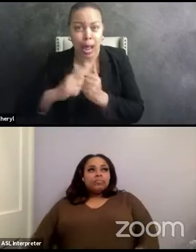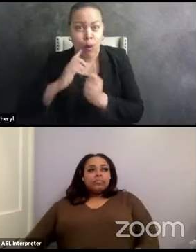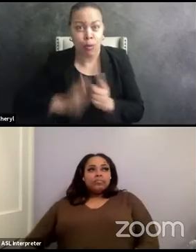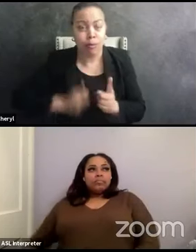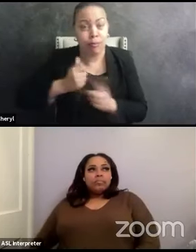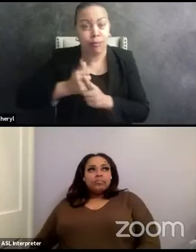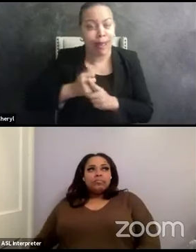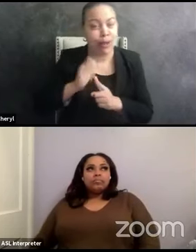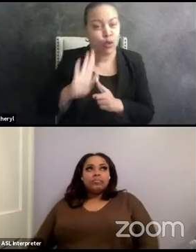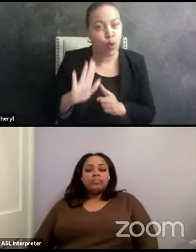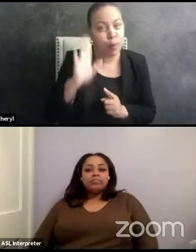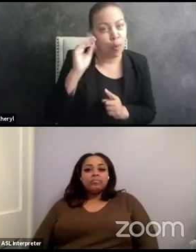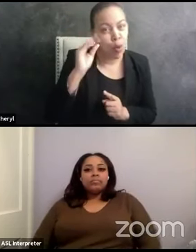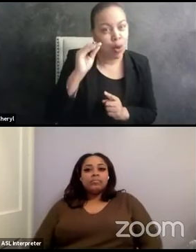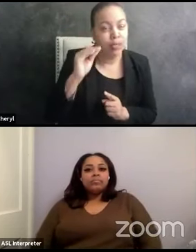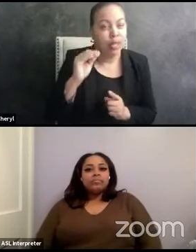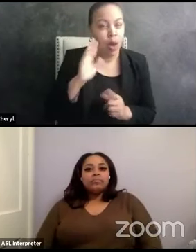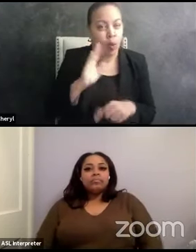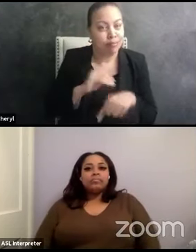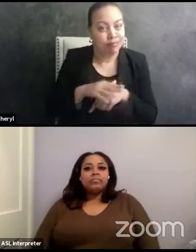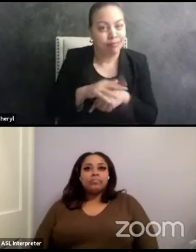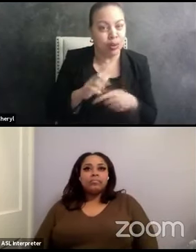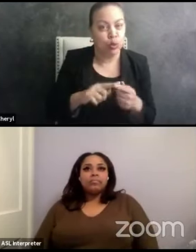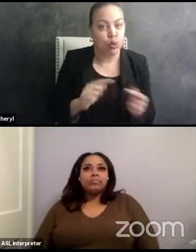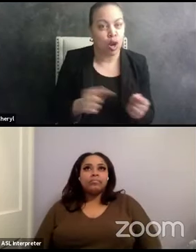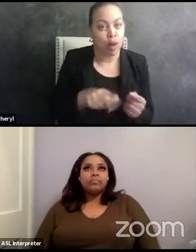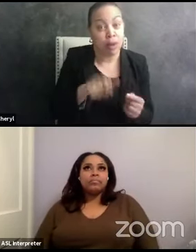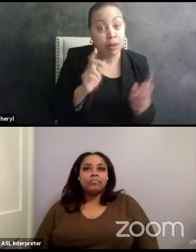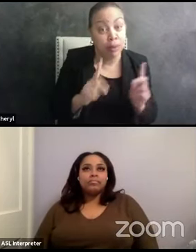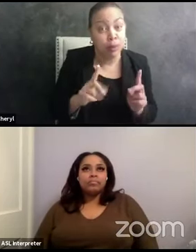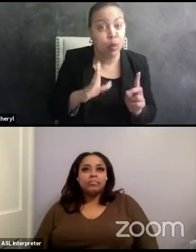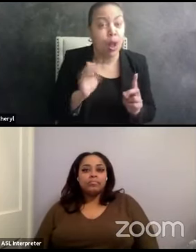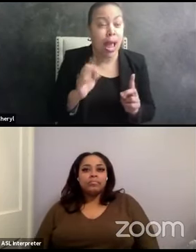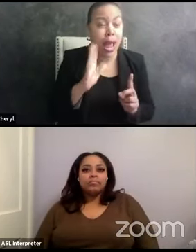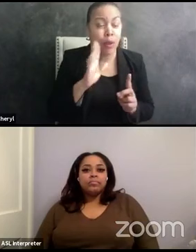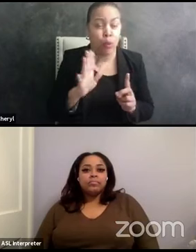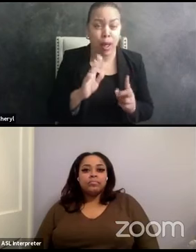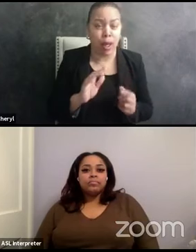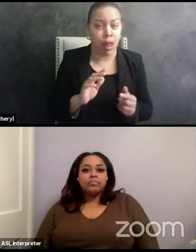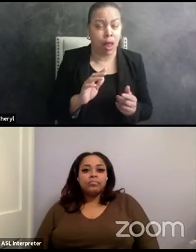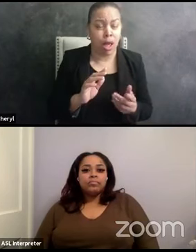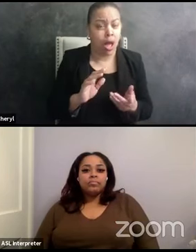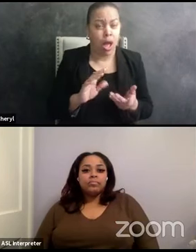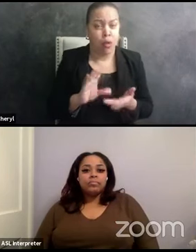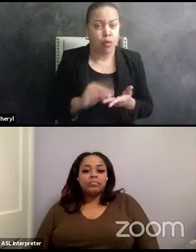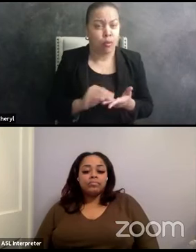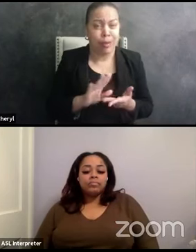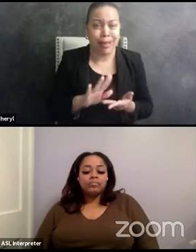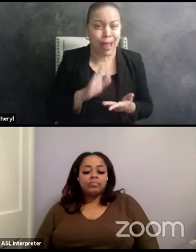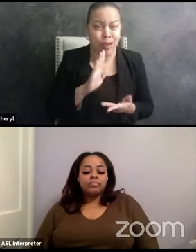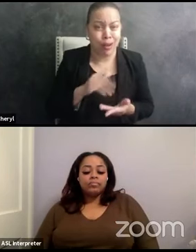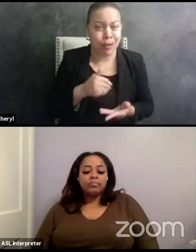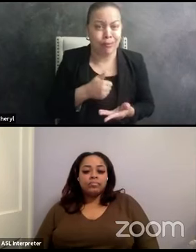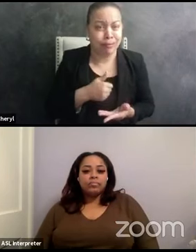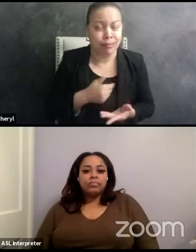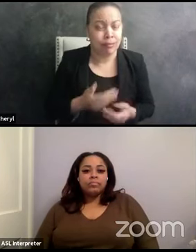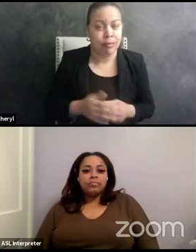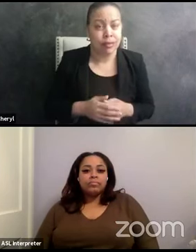only make them harm other people, but will take them away from their core selves and do them real harm on a deep